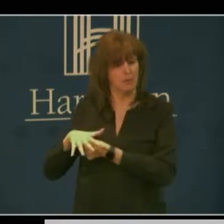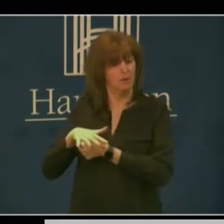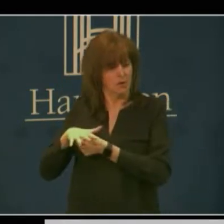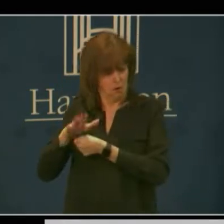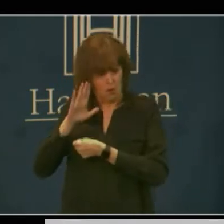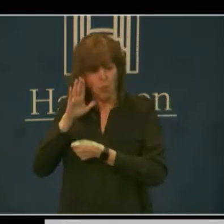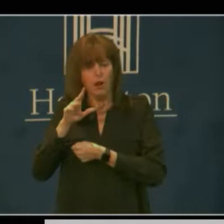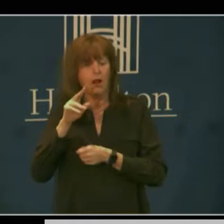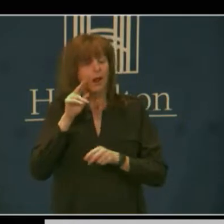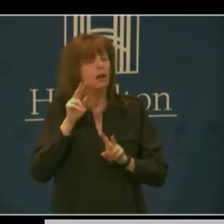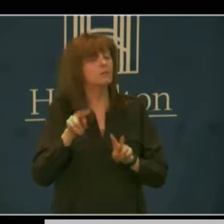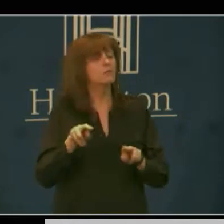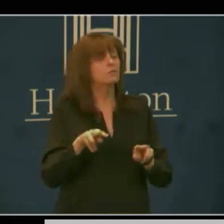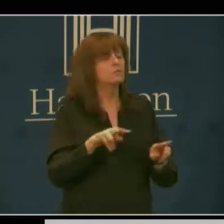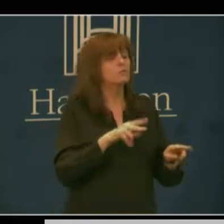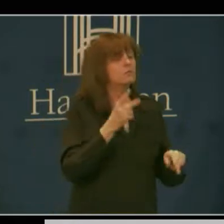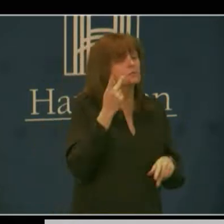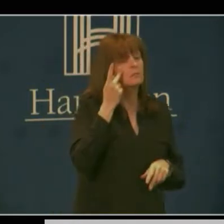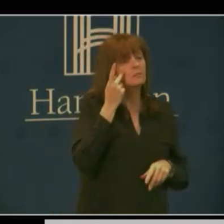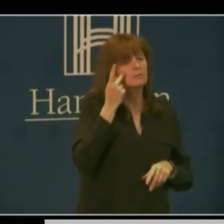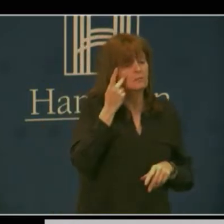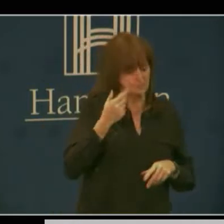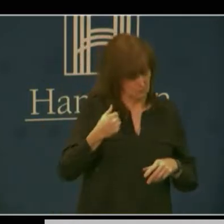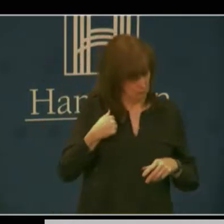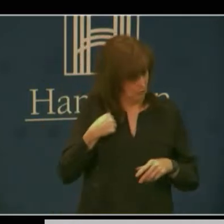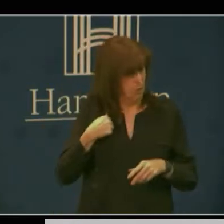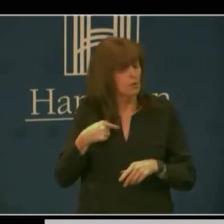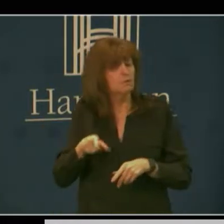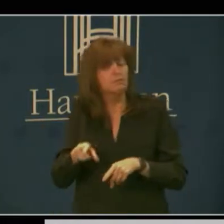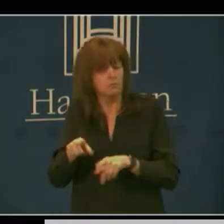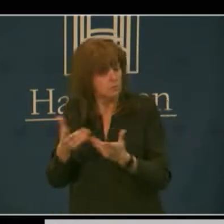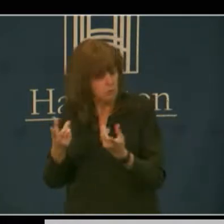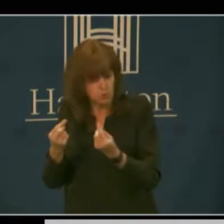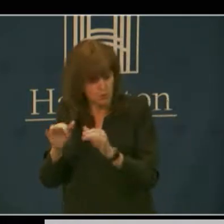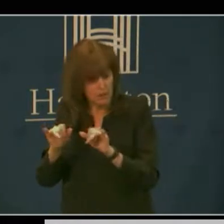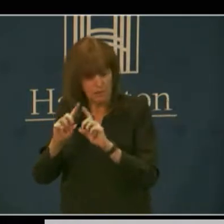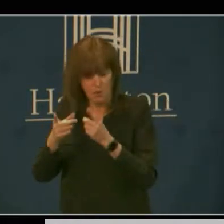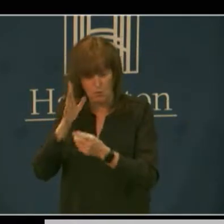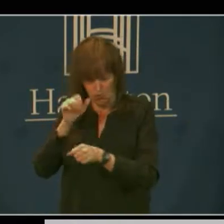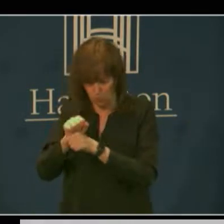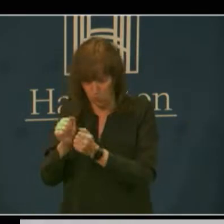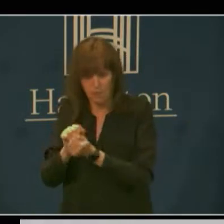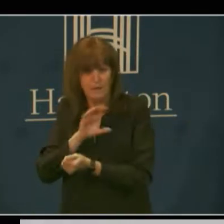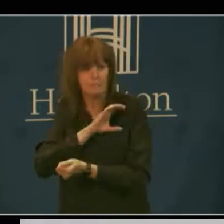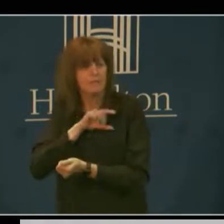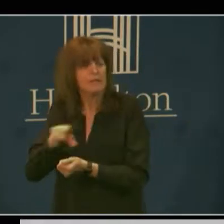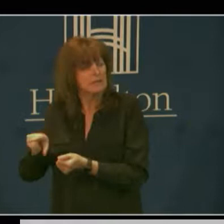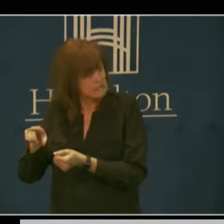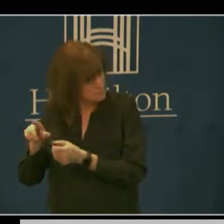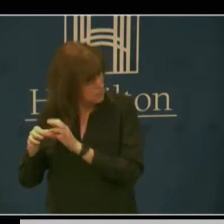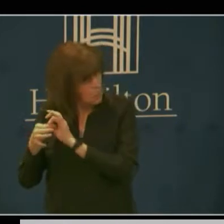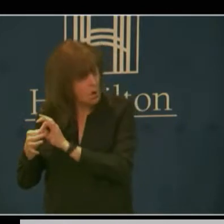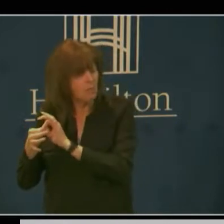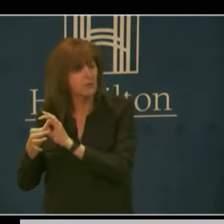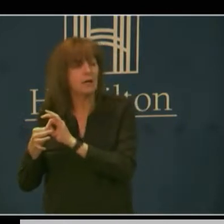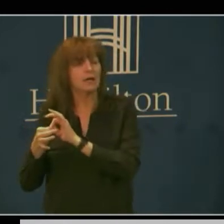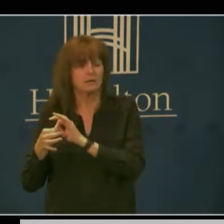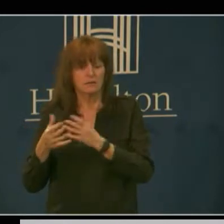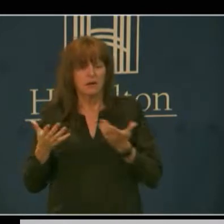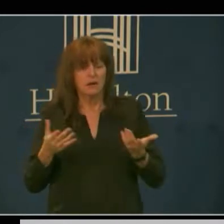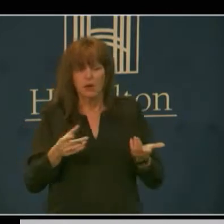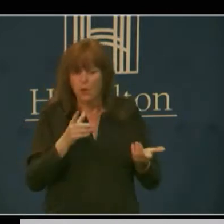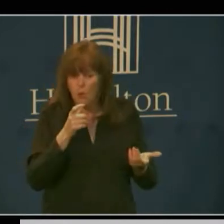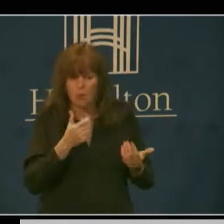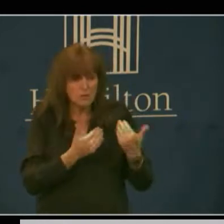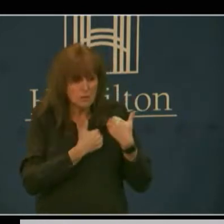police in their enforcement of these activities. But I go back to who ultimately is responsible for all of that, and it's every single one of us.